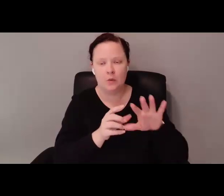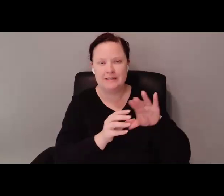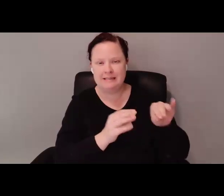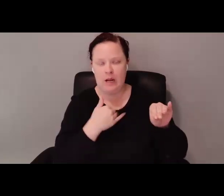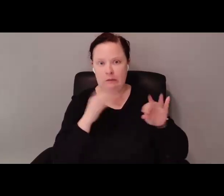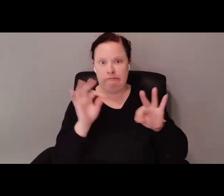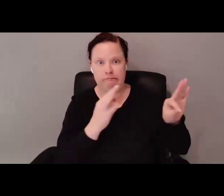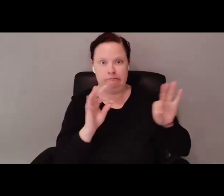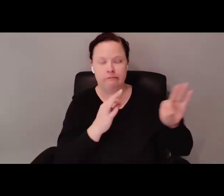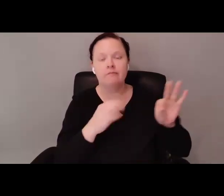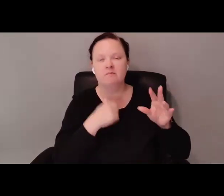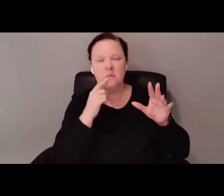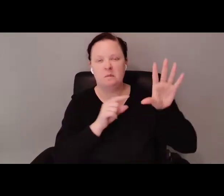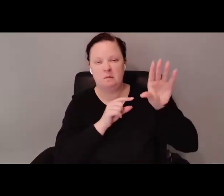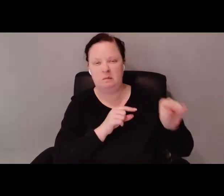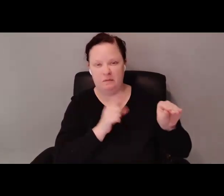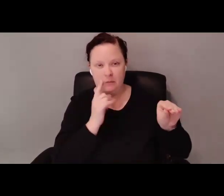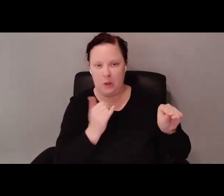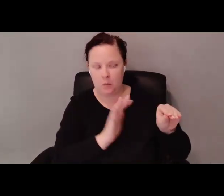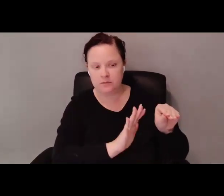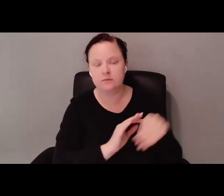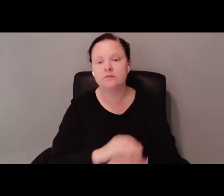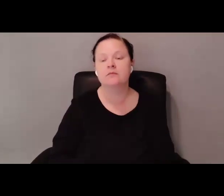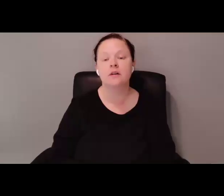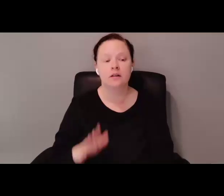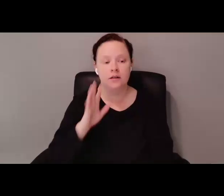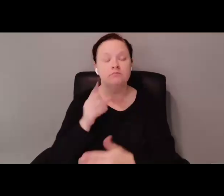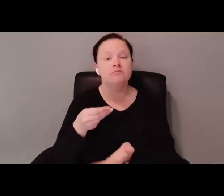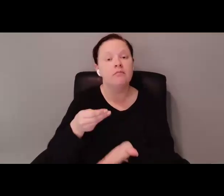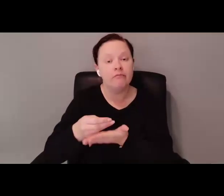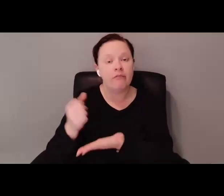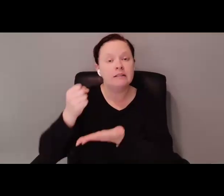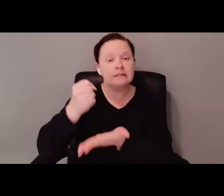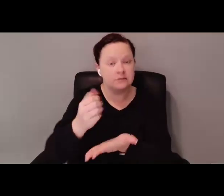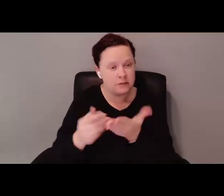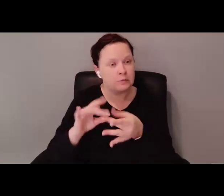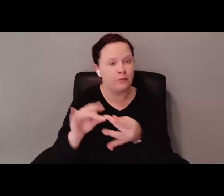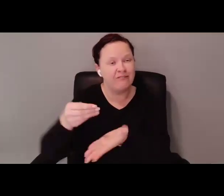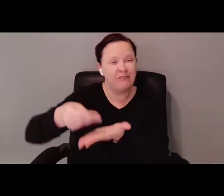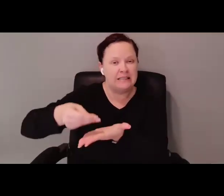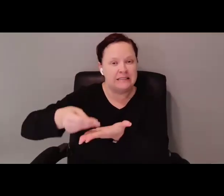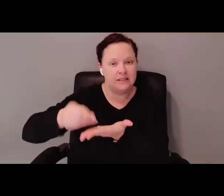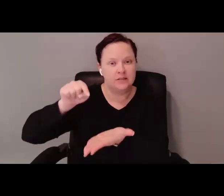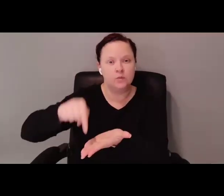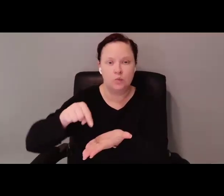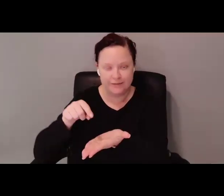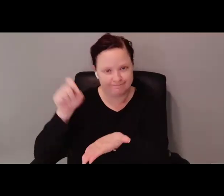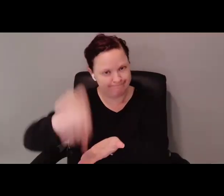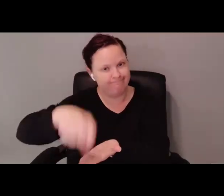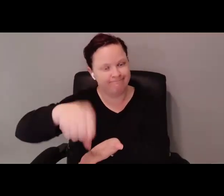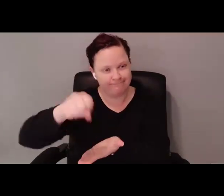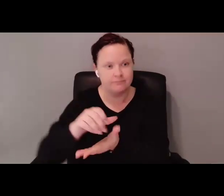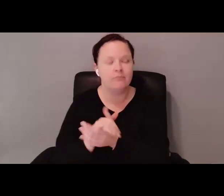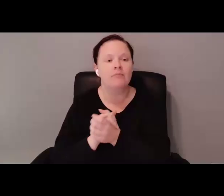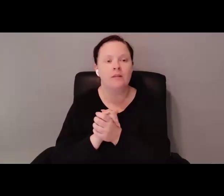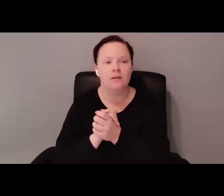distracted over here. But yeah, so the funding, that funding question, yes,